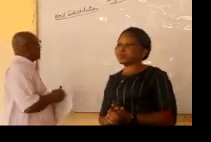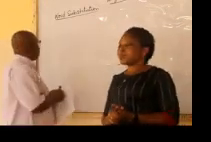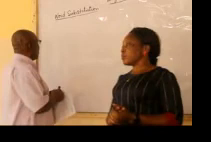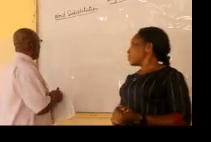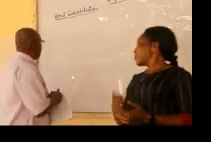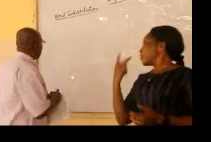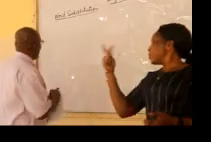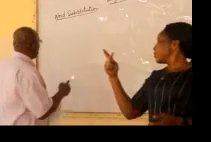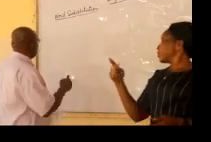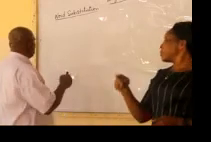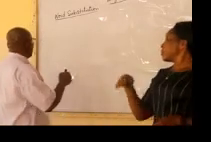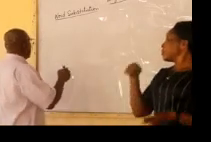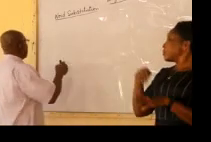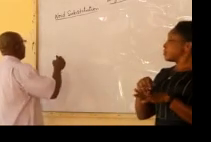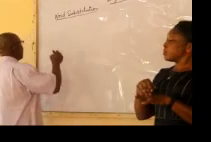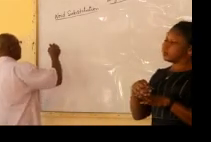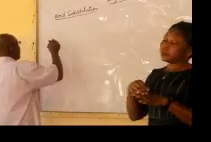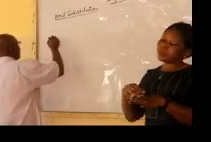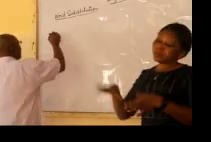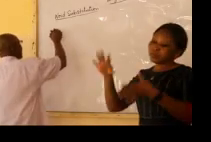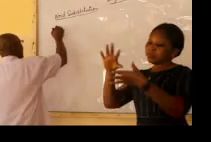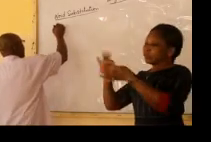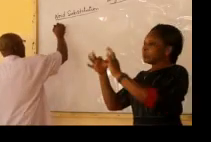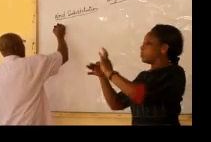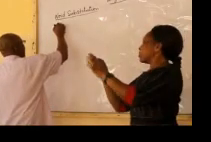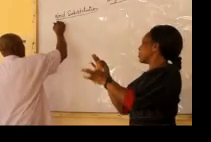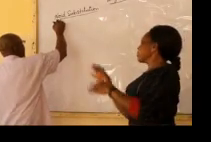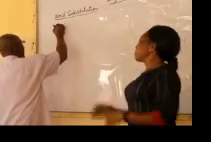look at this word or this phrase,